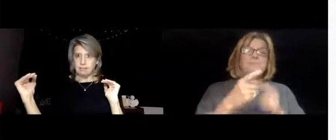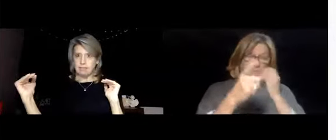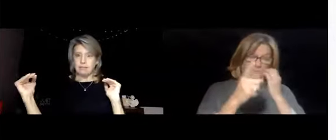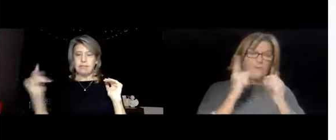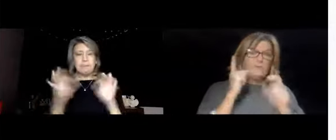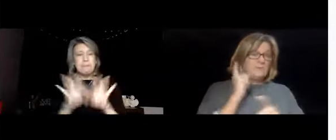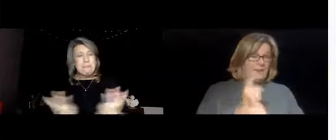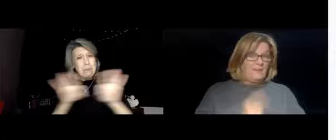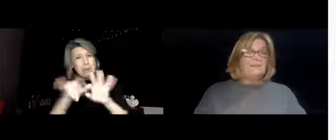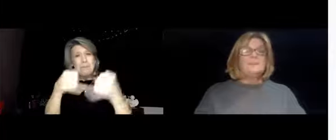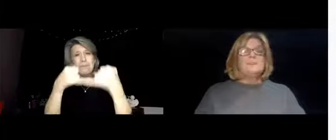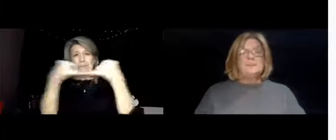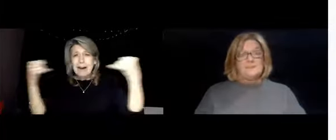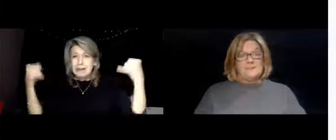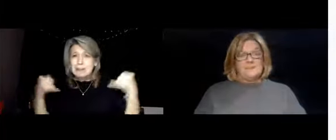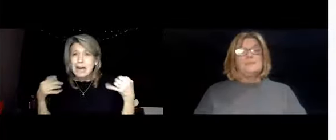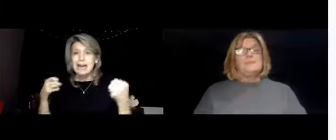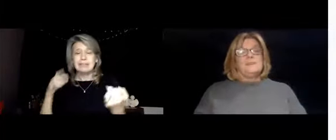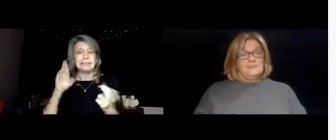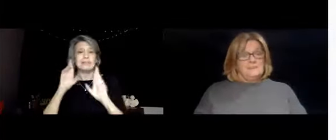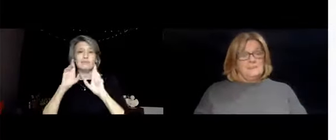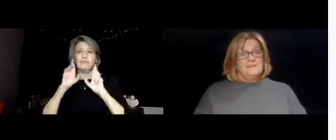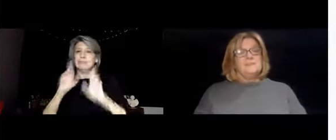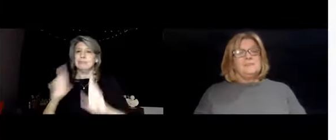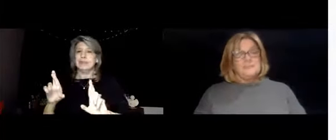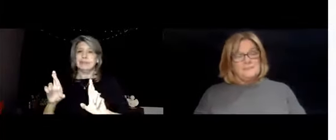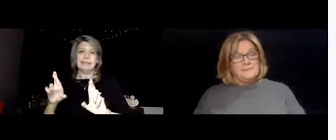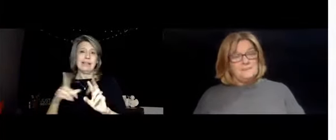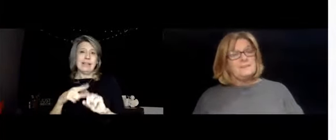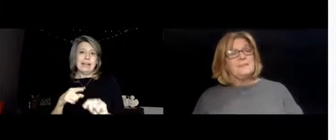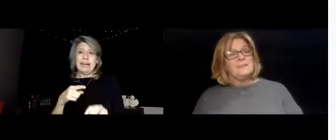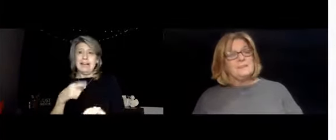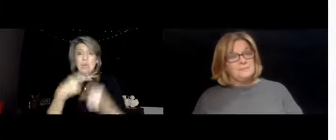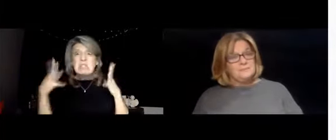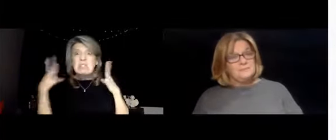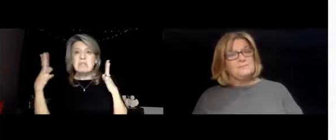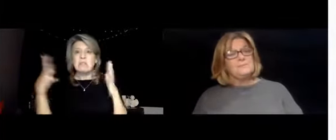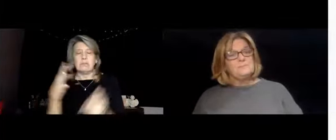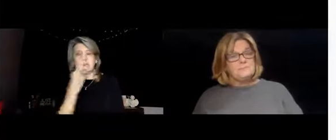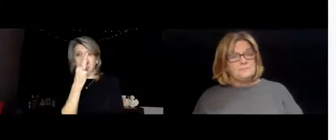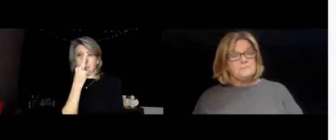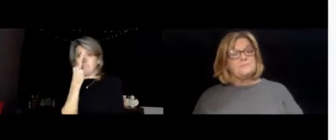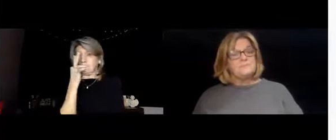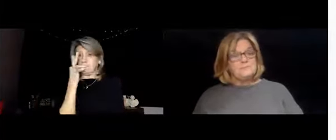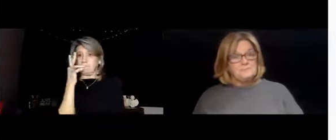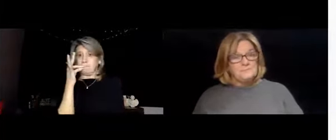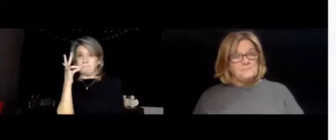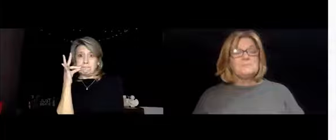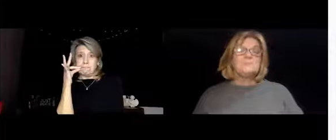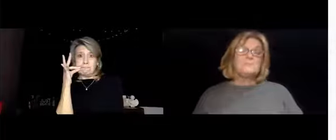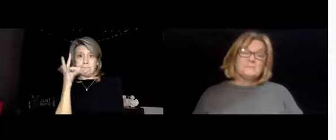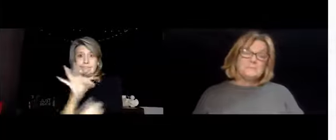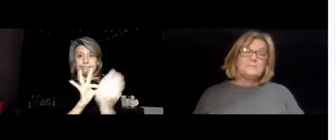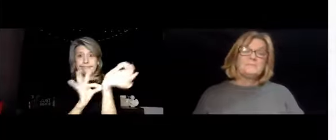the unexpected. You are absolutely right. And keep your boundaries and show respect. Don't